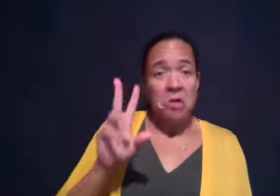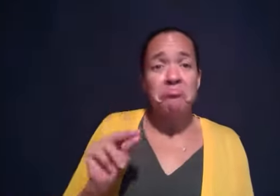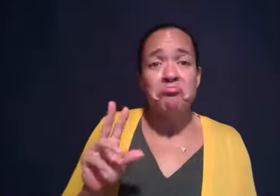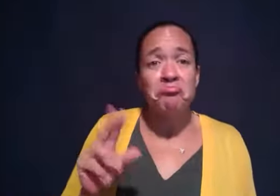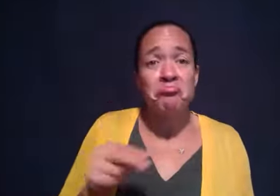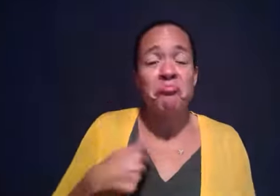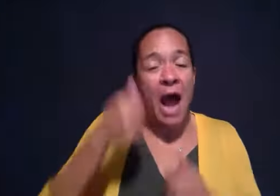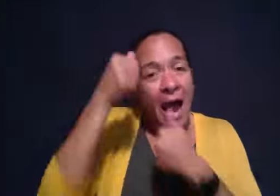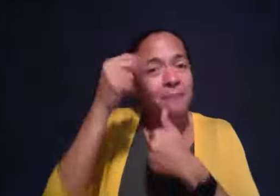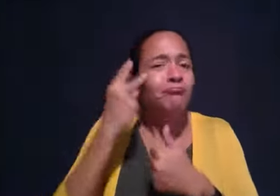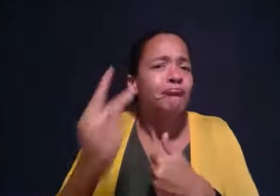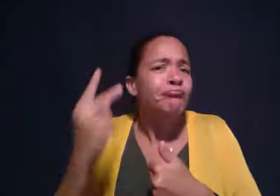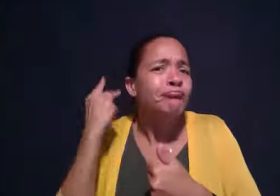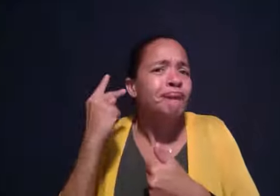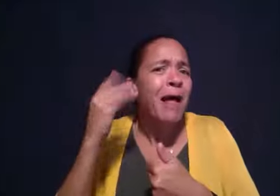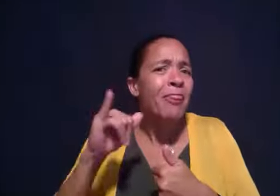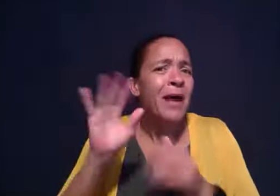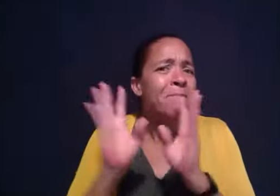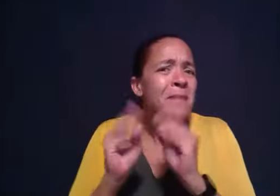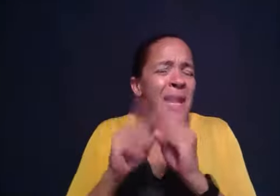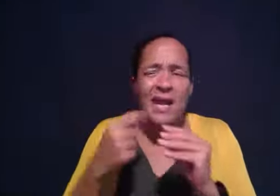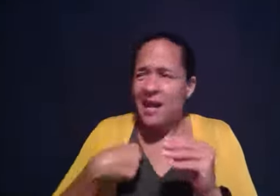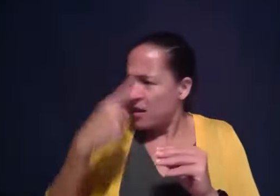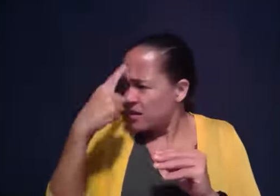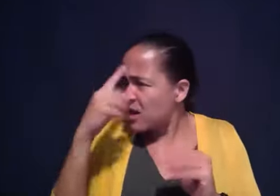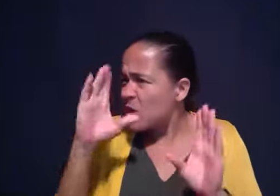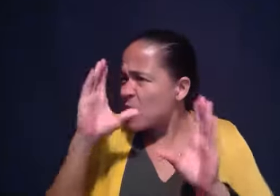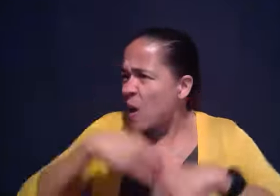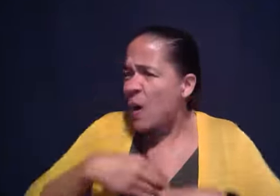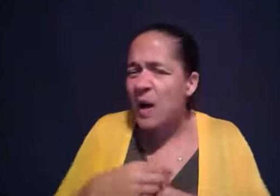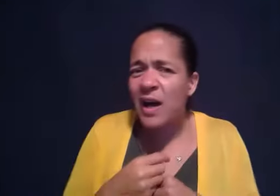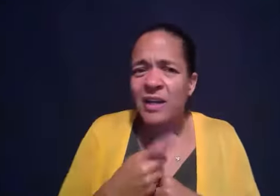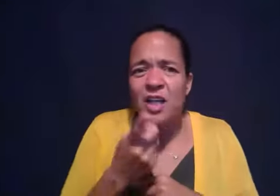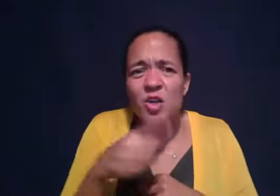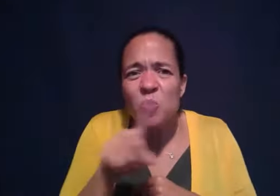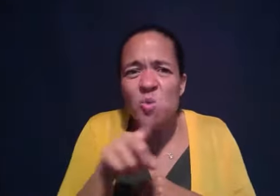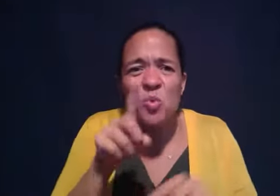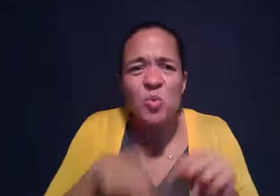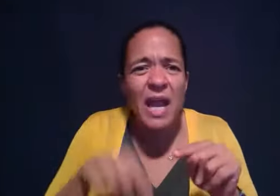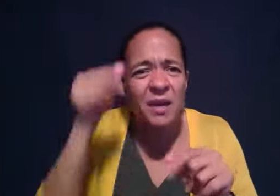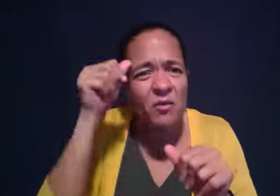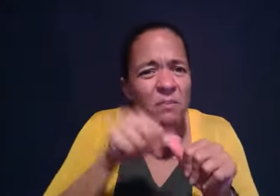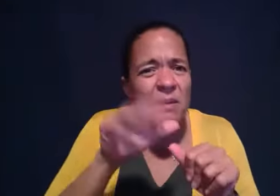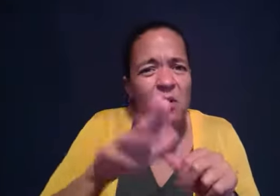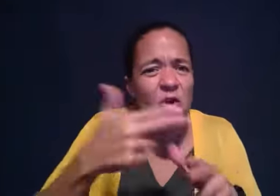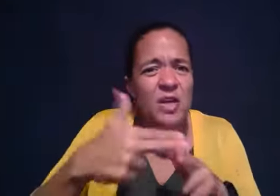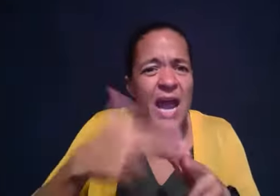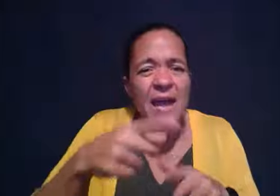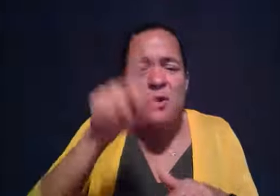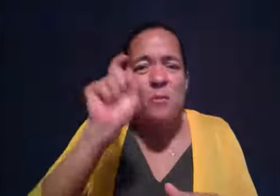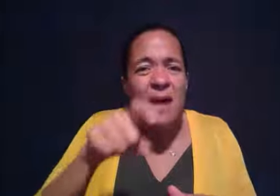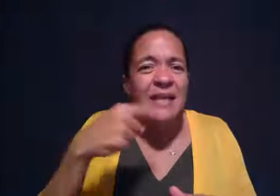meeting thinking it was really weird that you people couldn't even remember your own names, that somebody always had to say, "Hi, Frank," so you